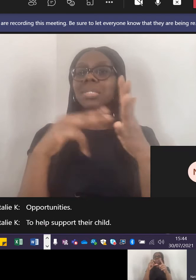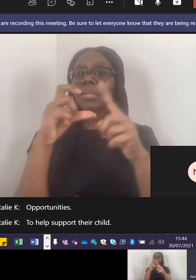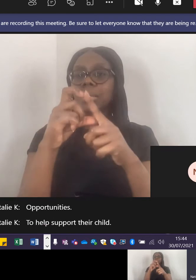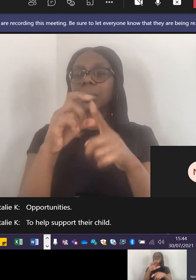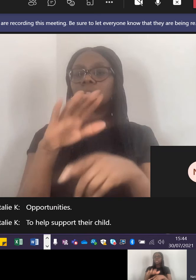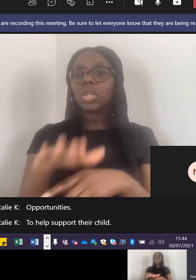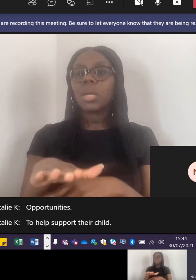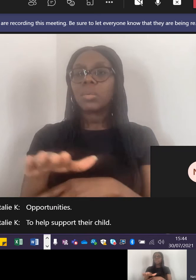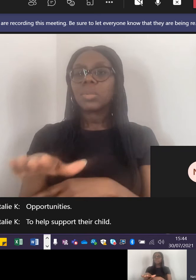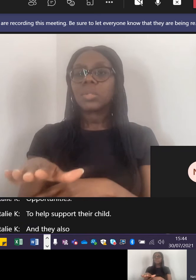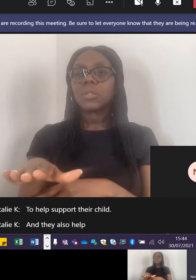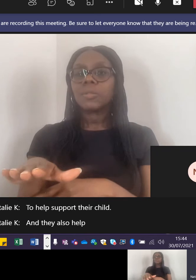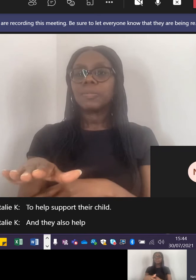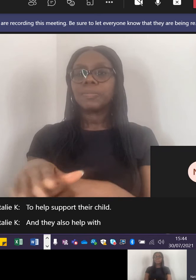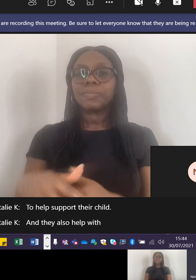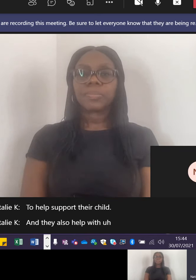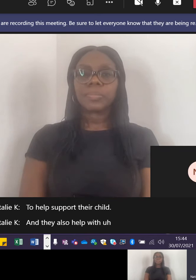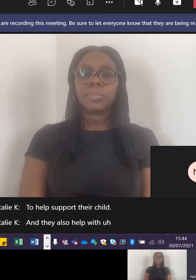And they also help with